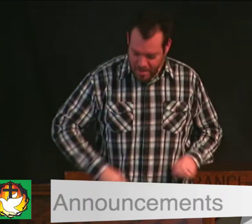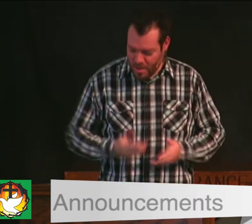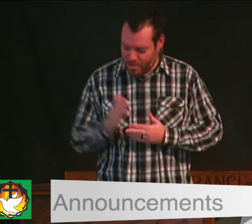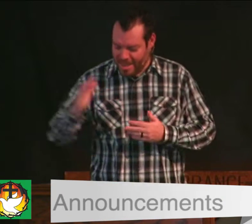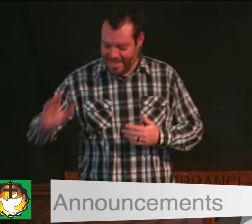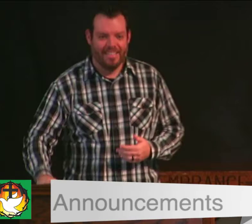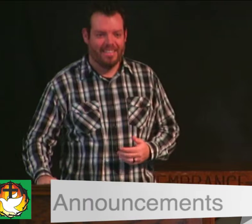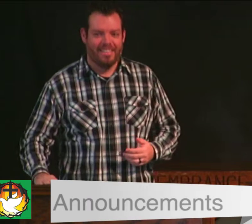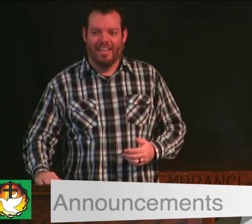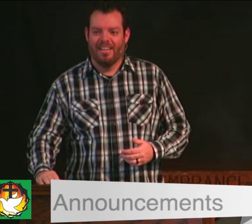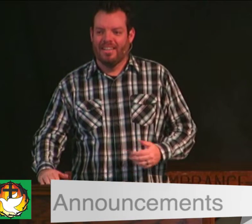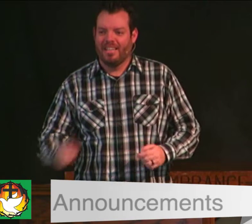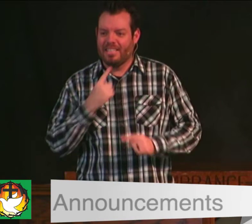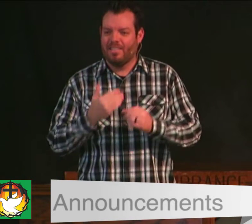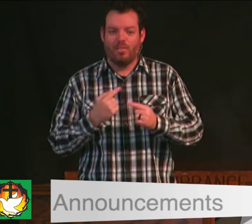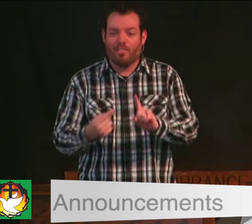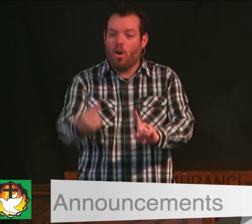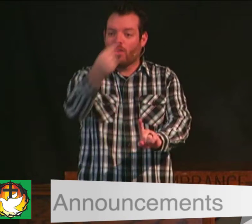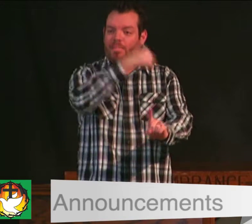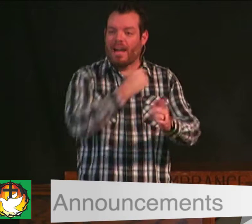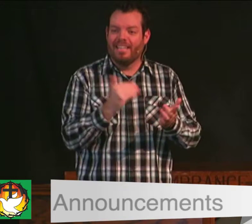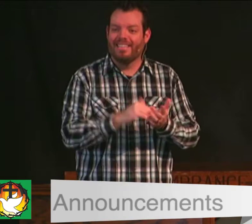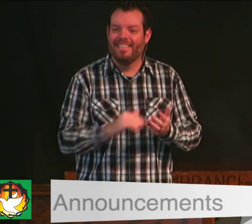All right. As I said, do I have to go all the way back again?